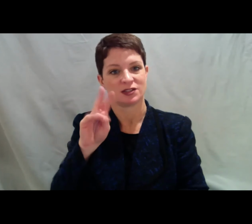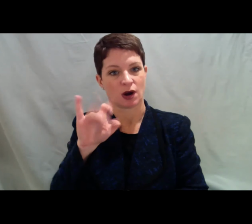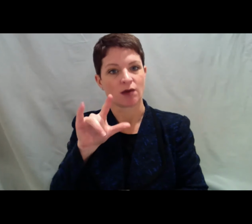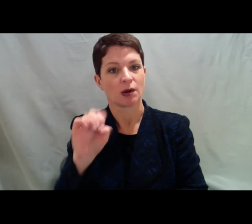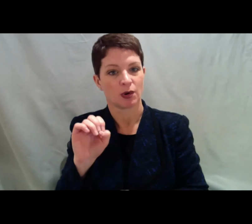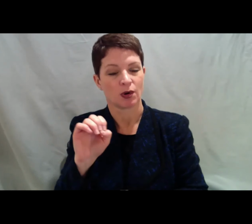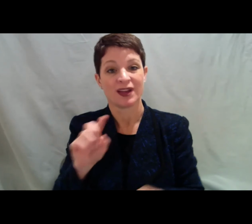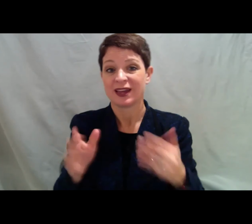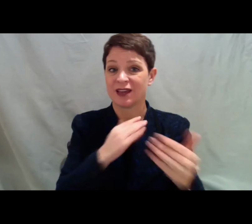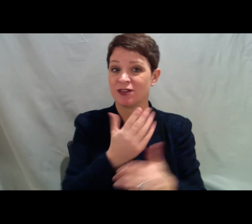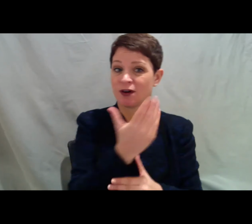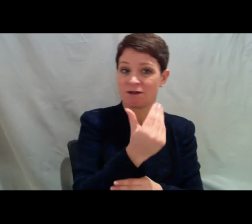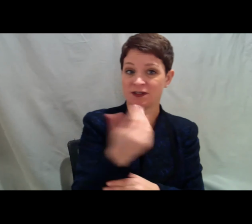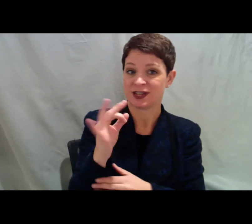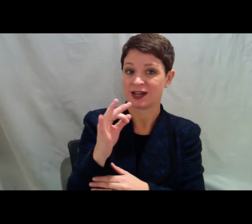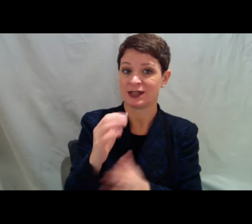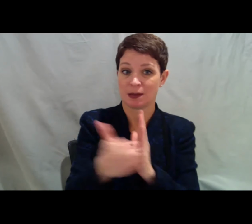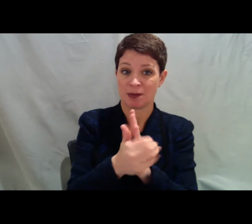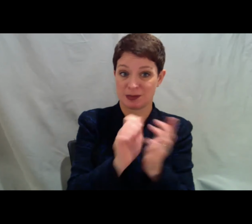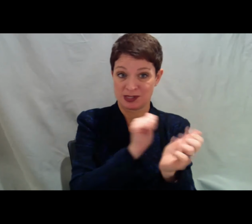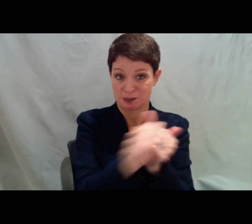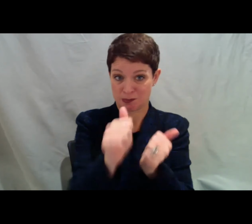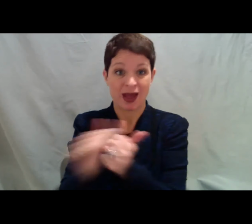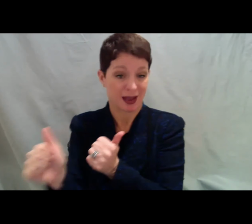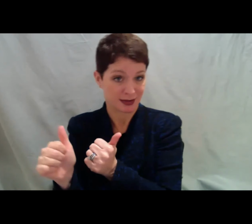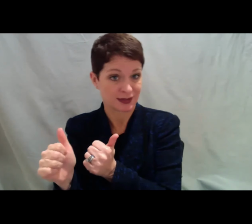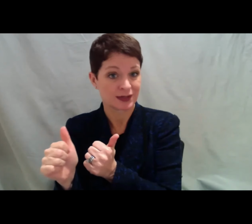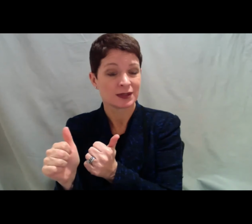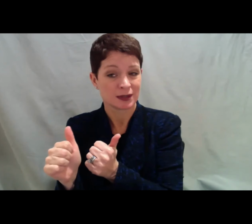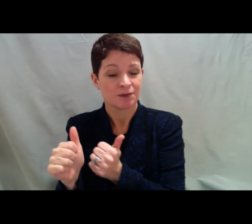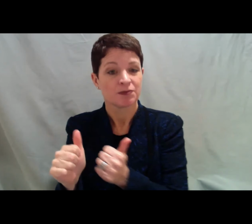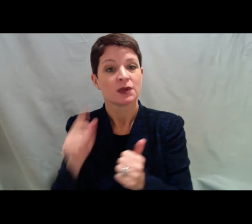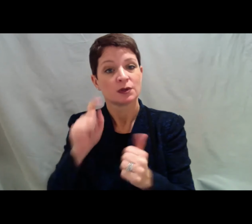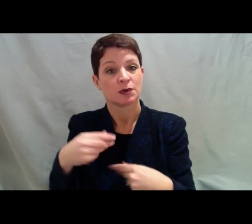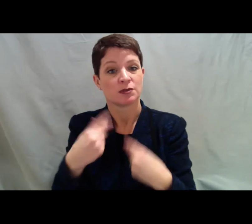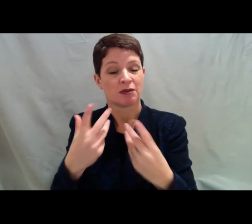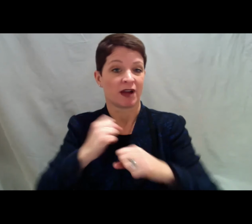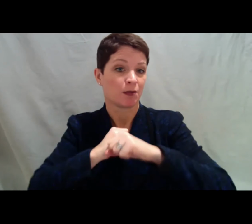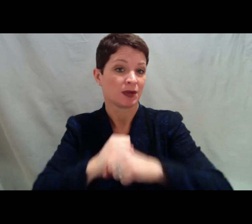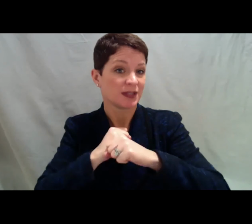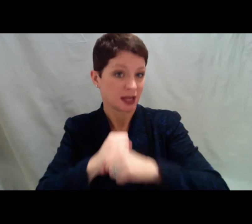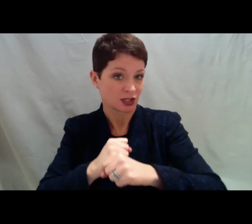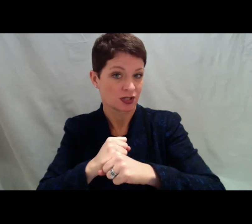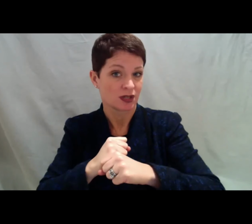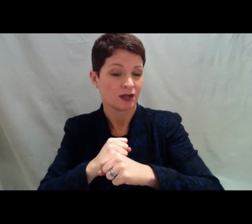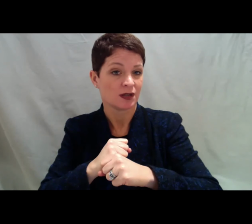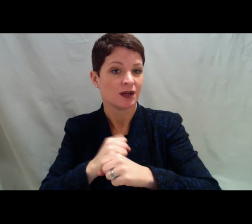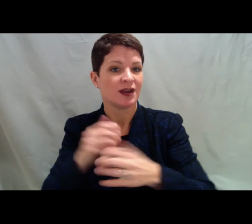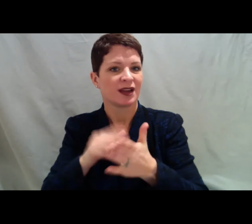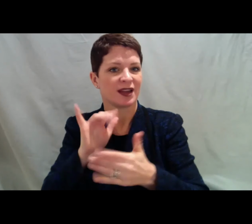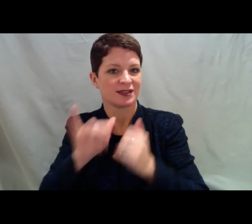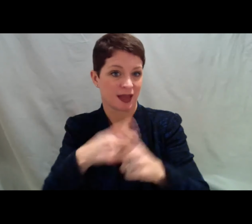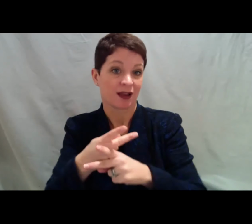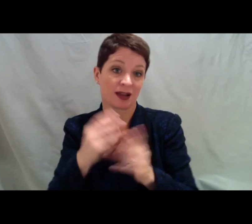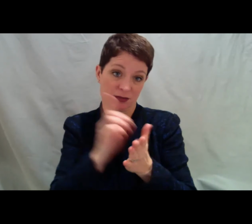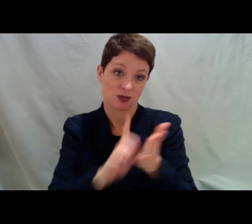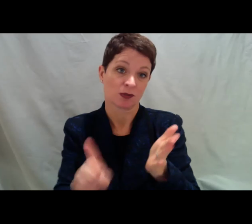and 19th Amendments passage was supposed to provide protection against that kind of